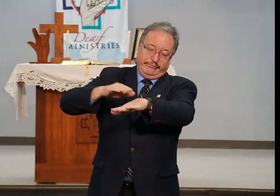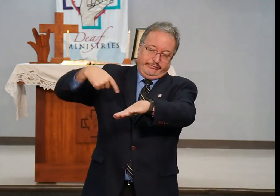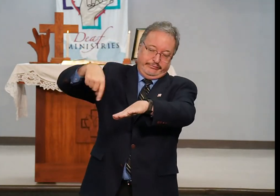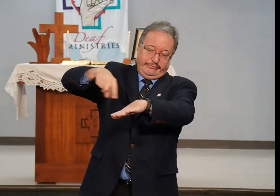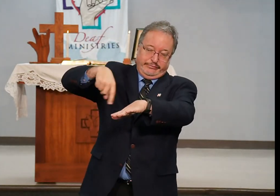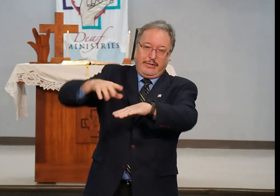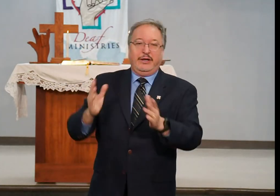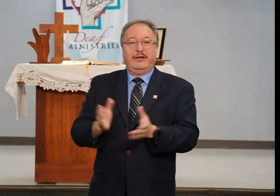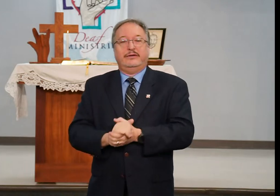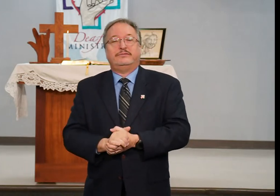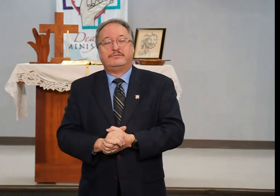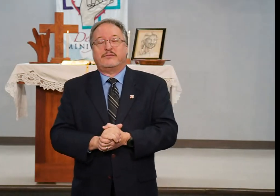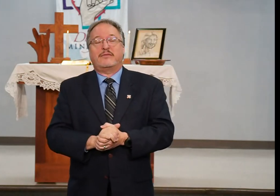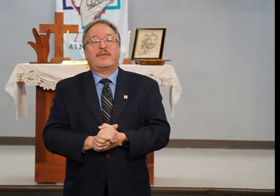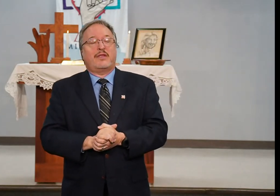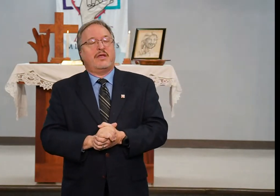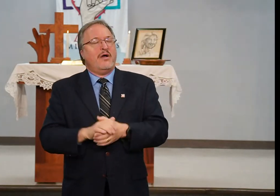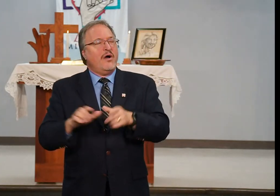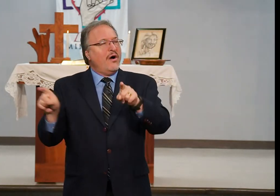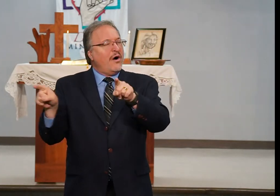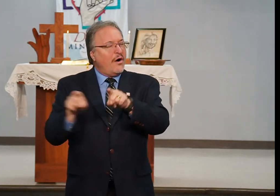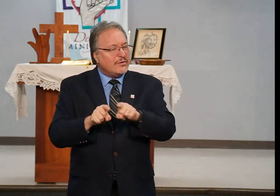that may be a type of fish that that land was known for.